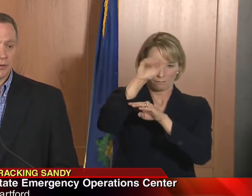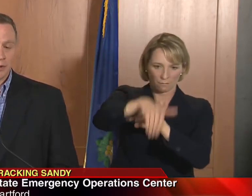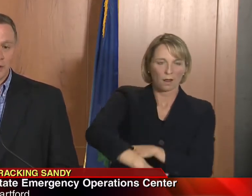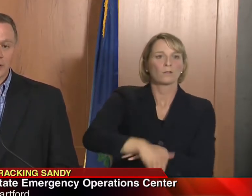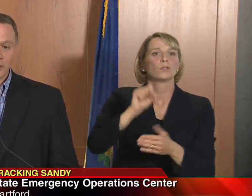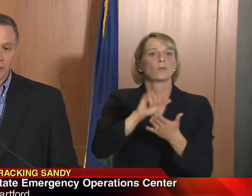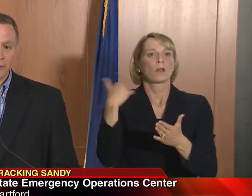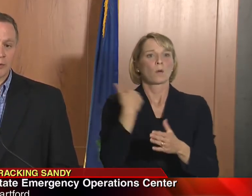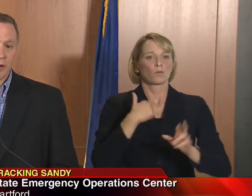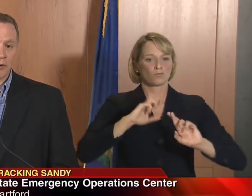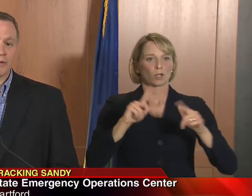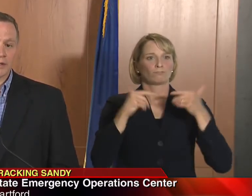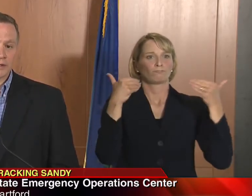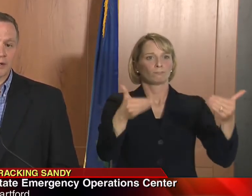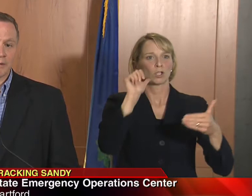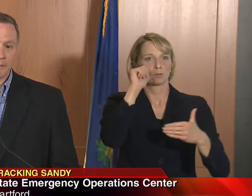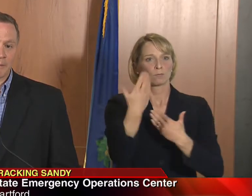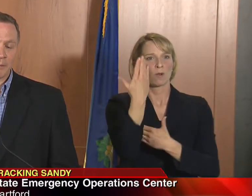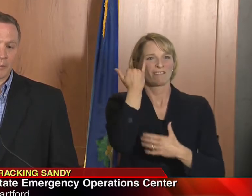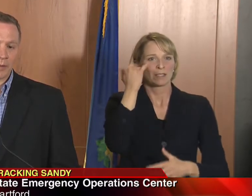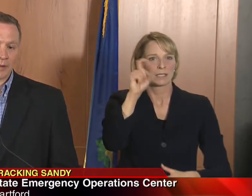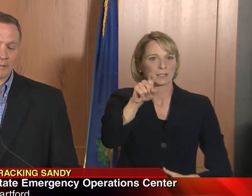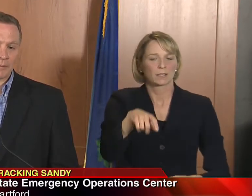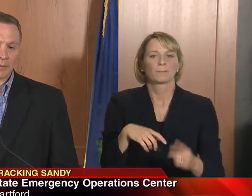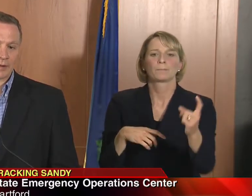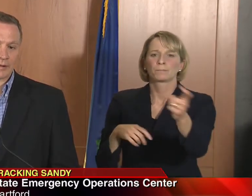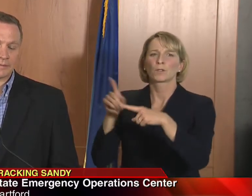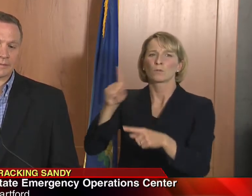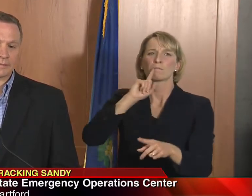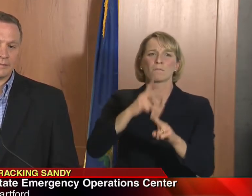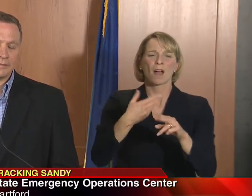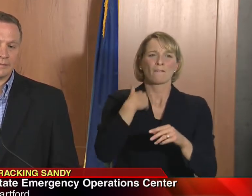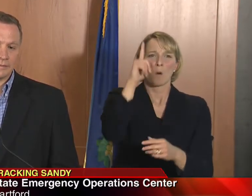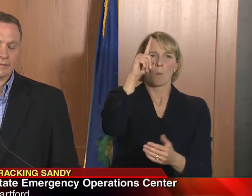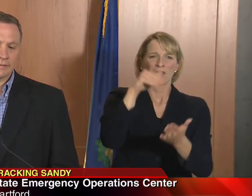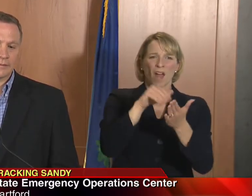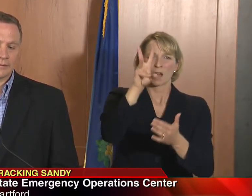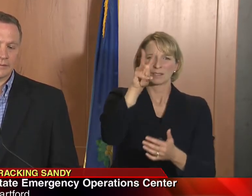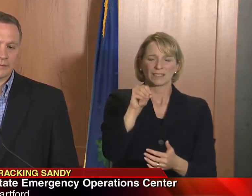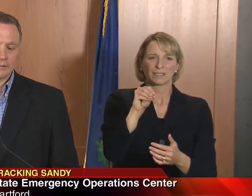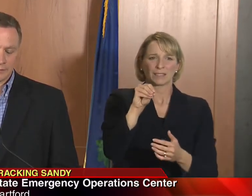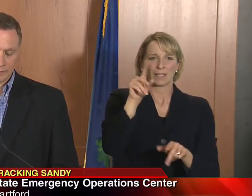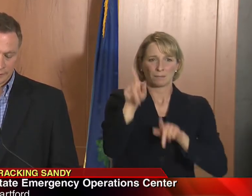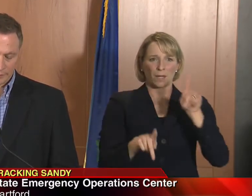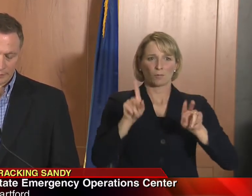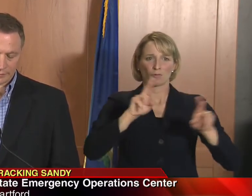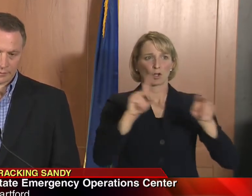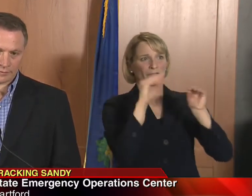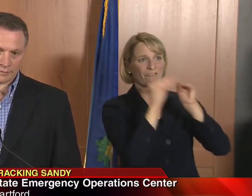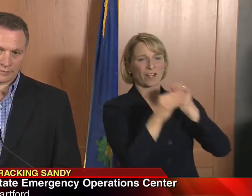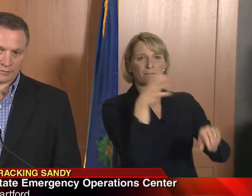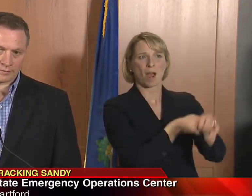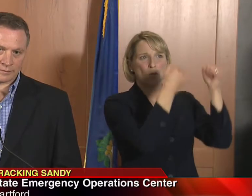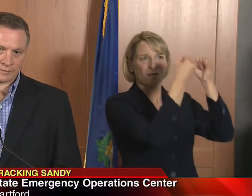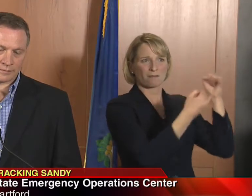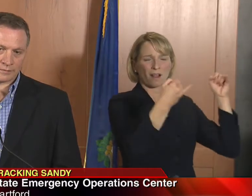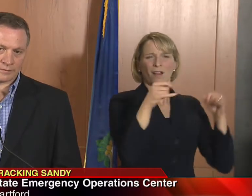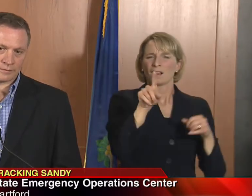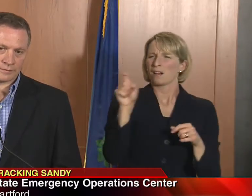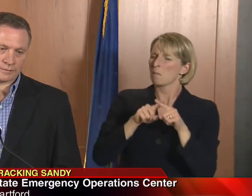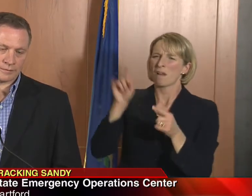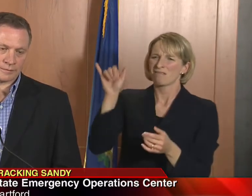to execute them tomorrow if necessary. You said you had 1,060 linemen tonight. But that's a lot less than you